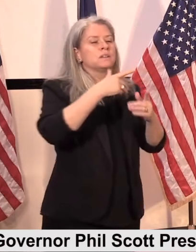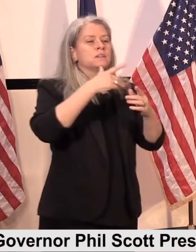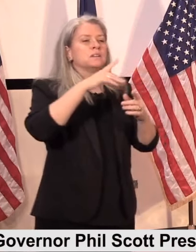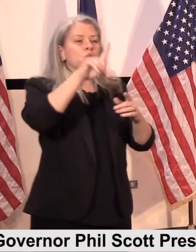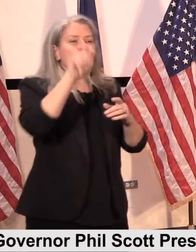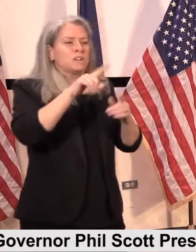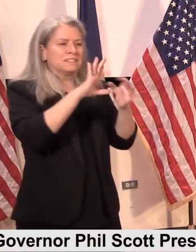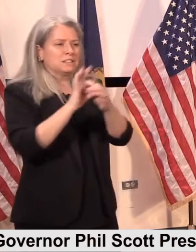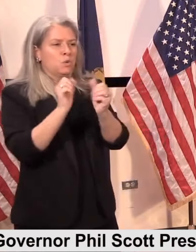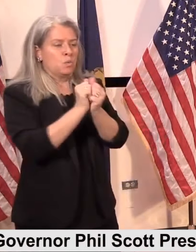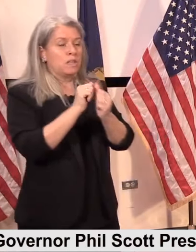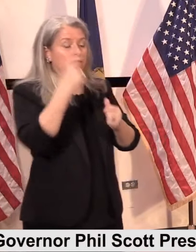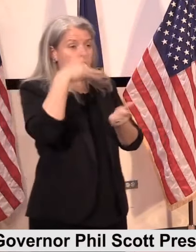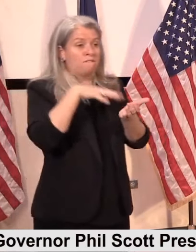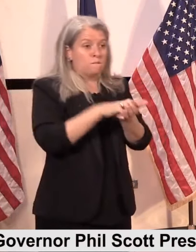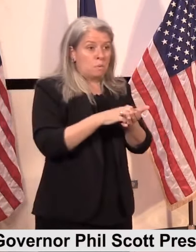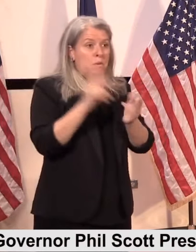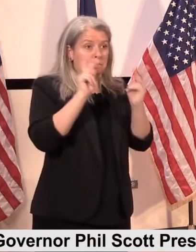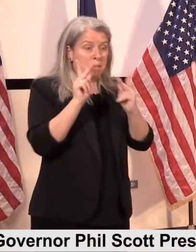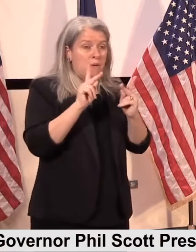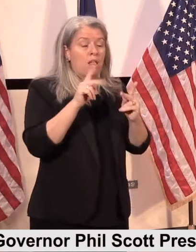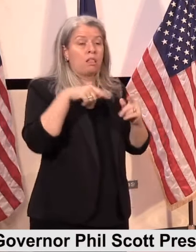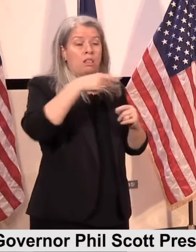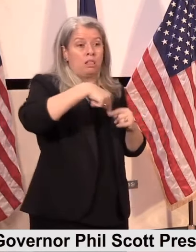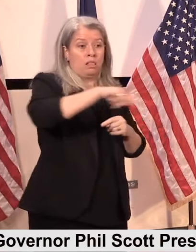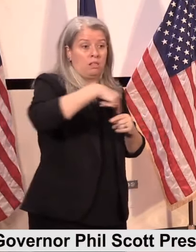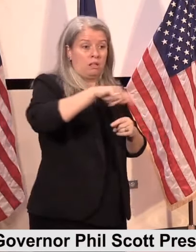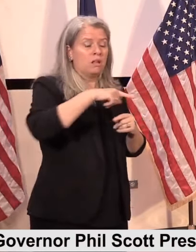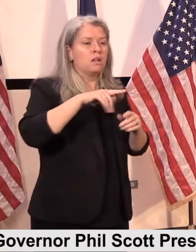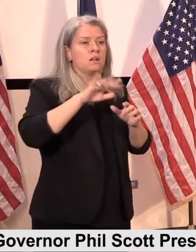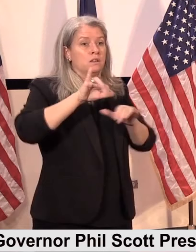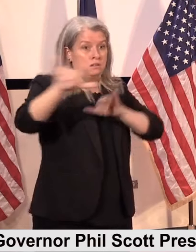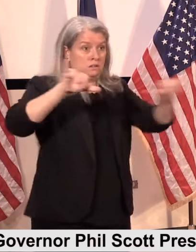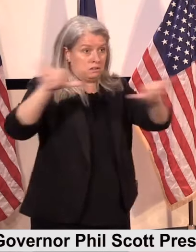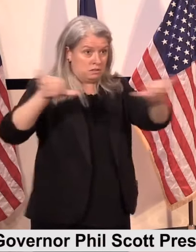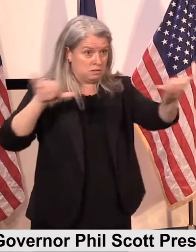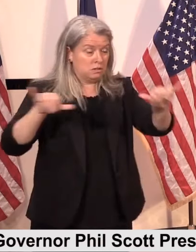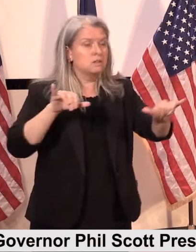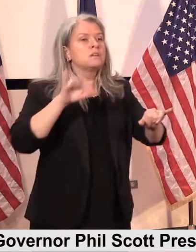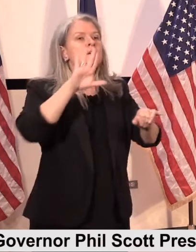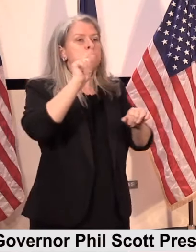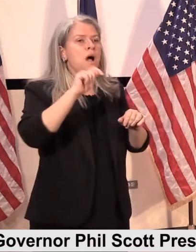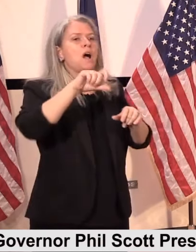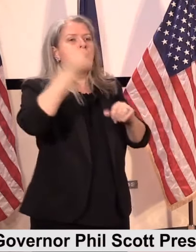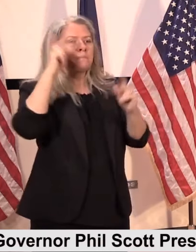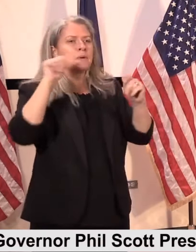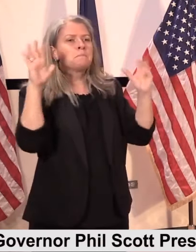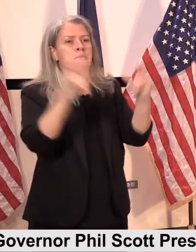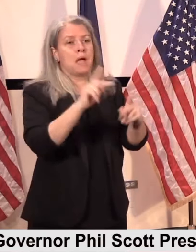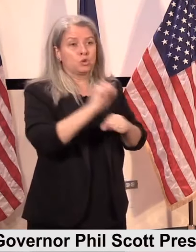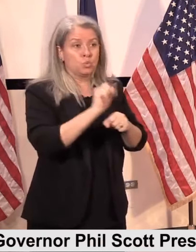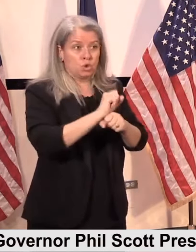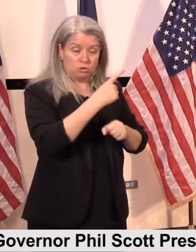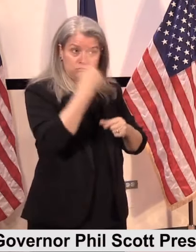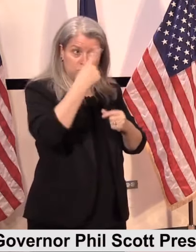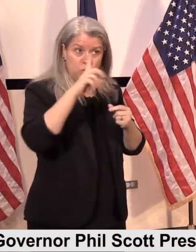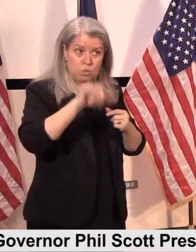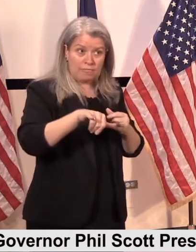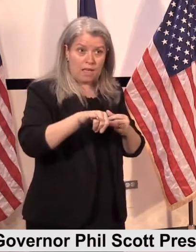our goal, is to get Vermonters back to work. And that's why we're putting all these steps into place, and we're doing it in a responsible way.